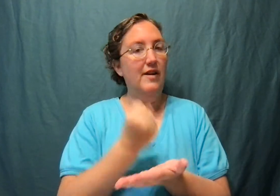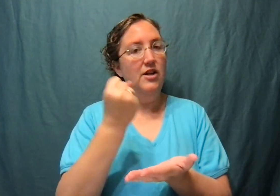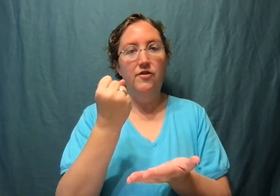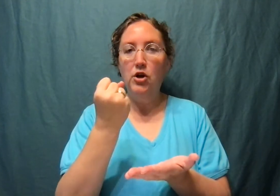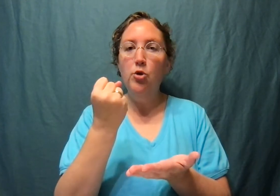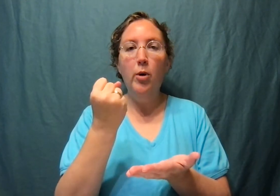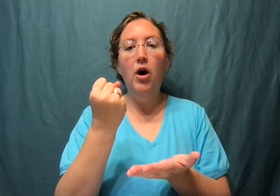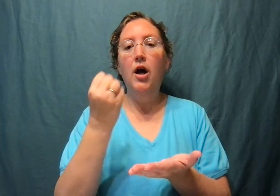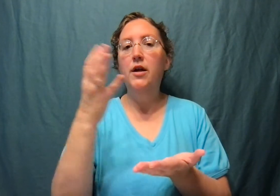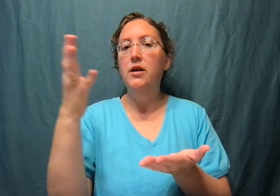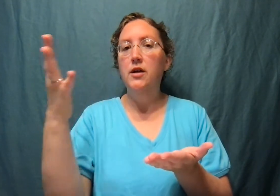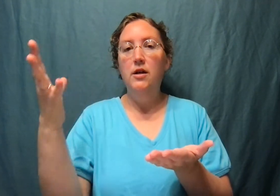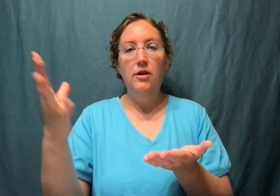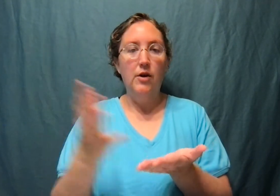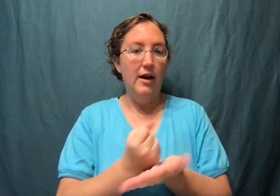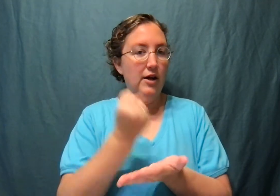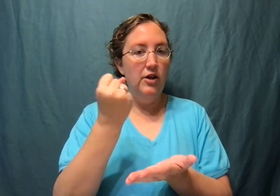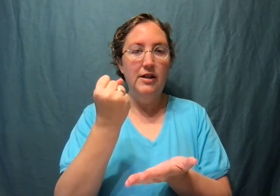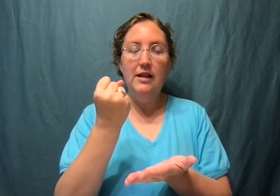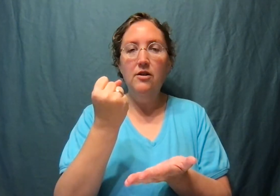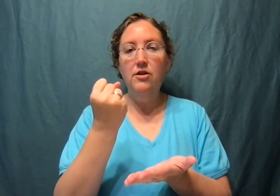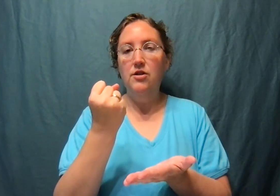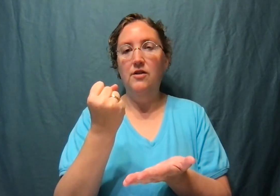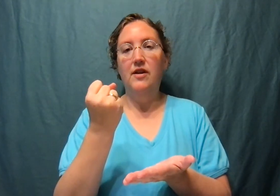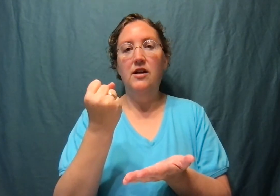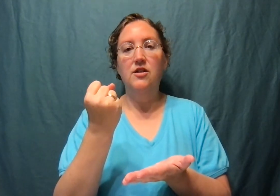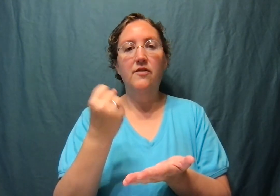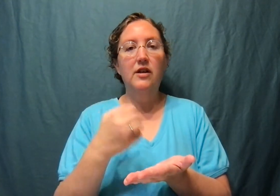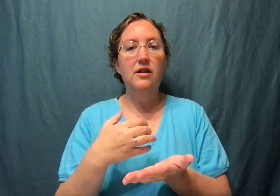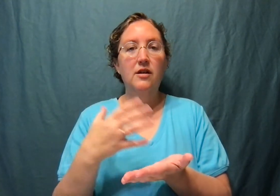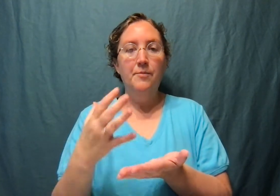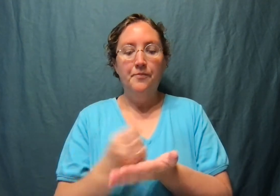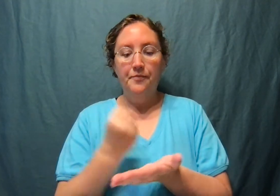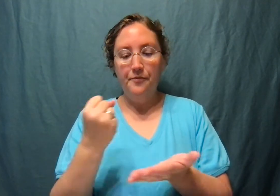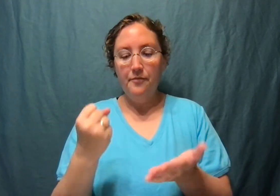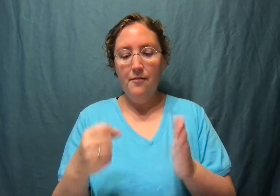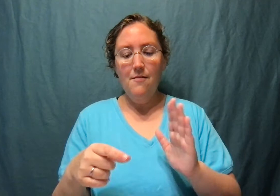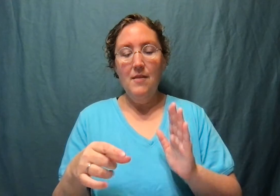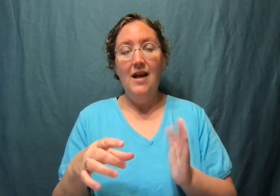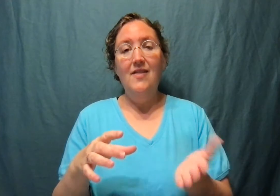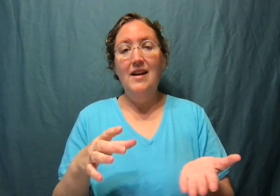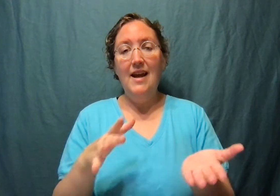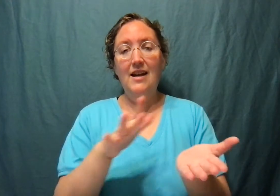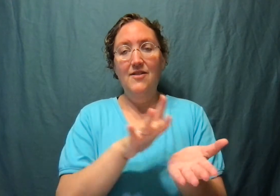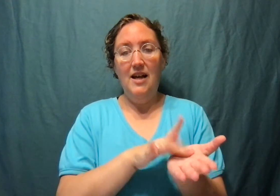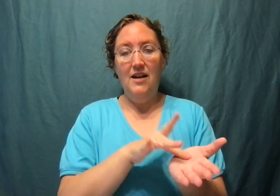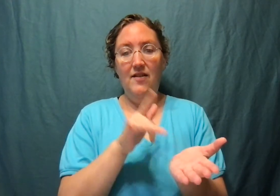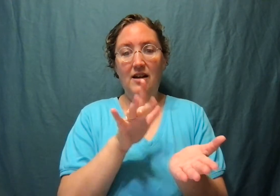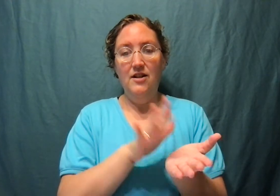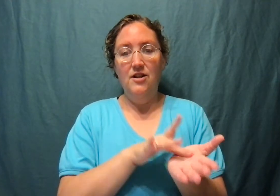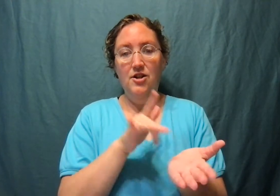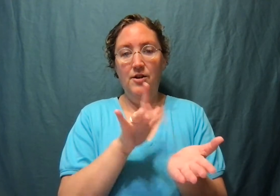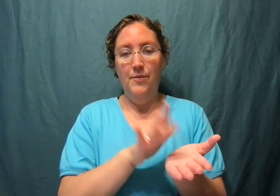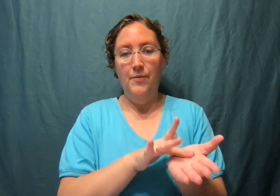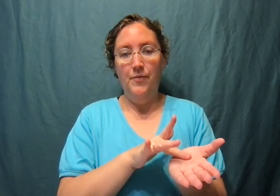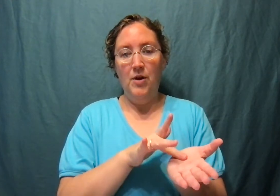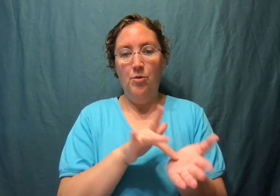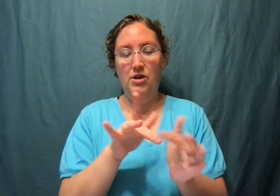of a coupon, you got a good deal, you took advantage of it. The negative take advantage brushes my